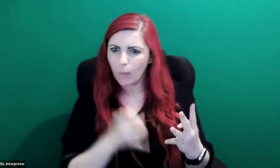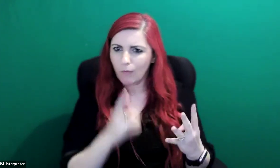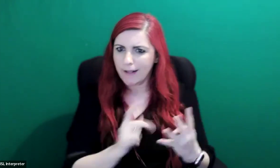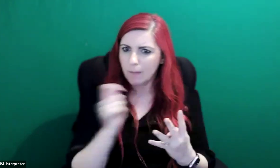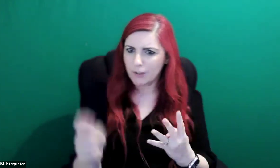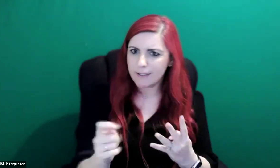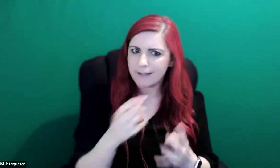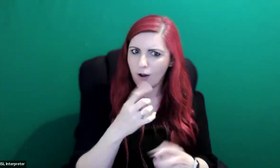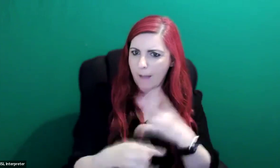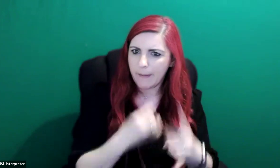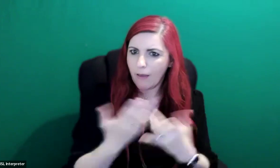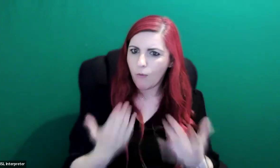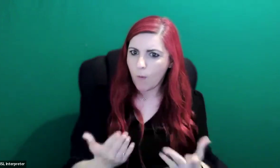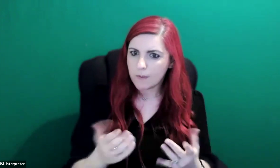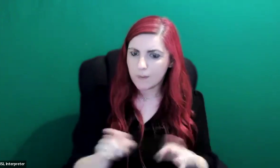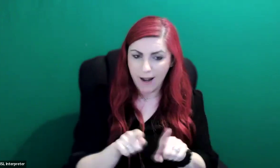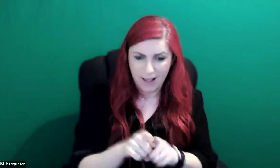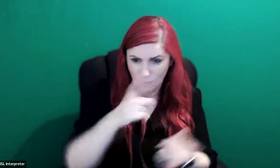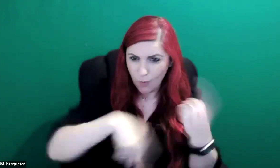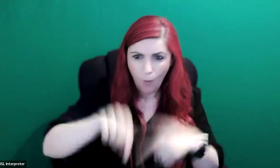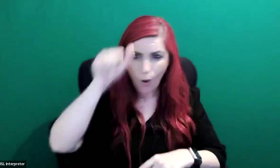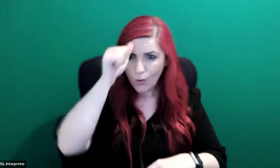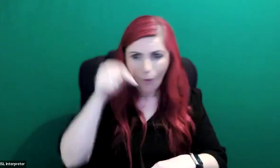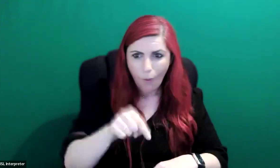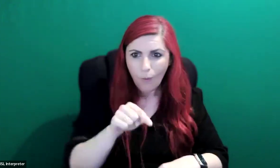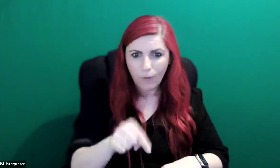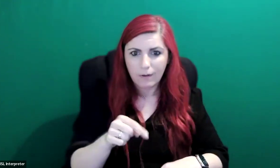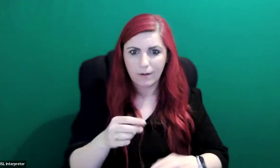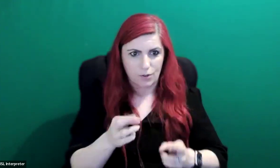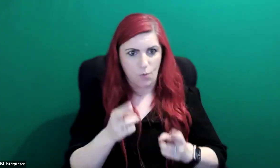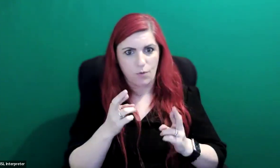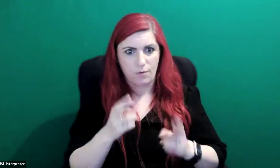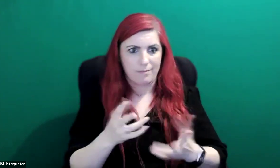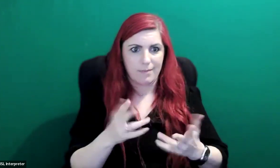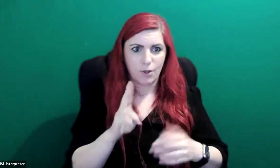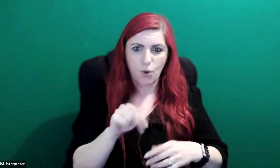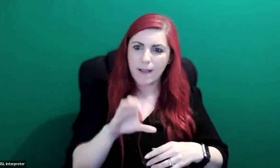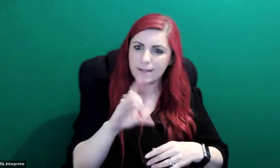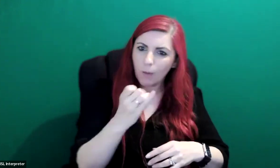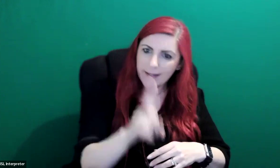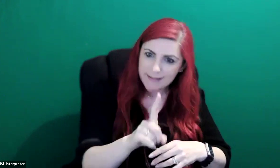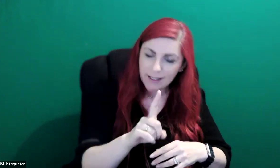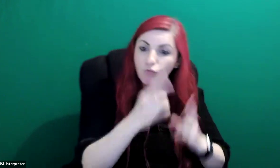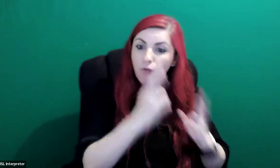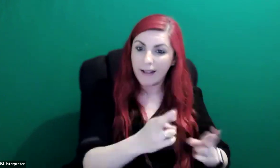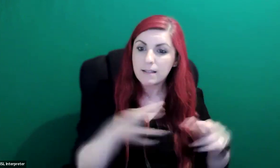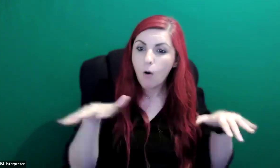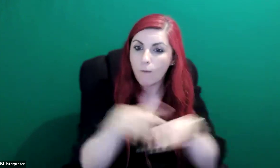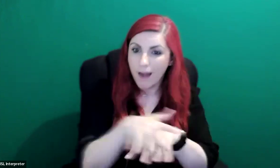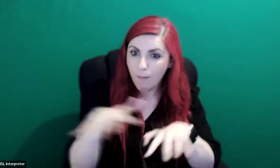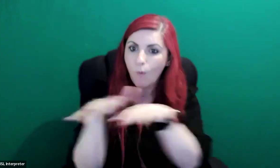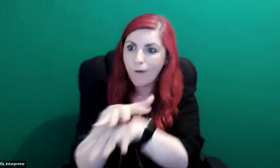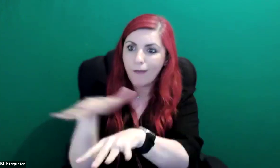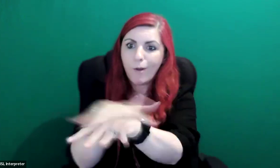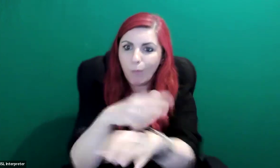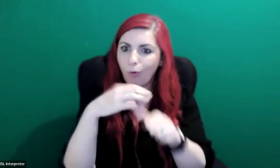and as everyone I think in this webinar knows, the rights in the CRPD cut across all other human rights treaties as